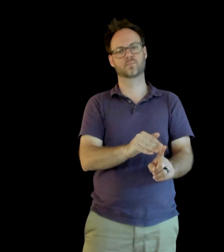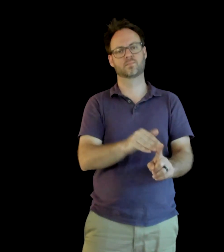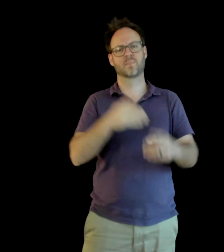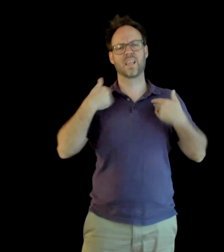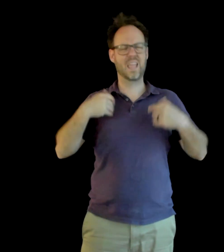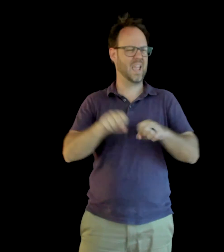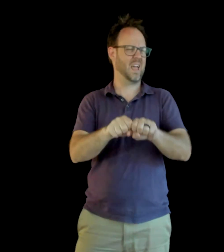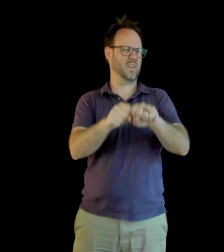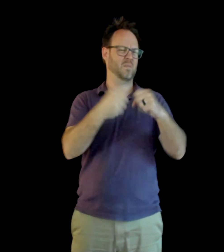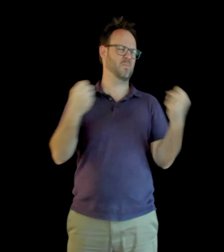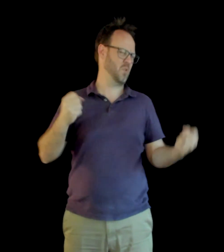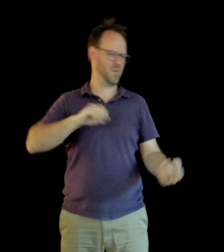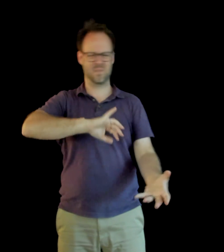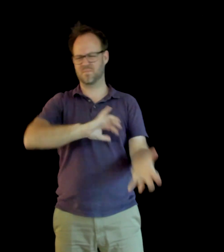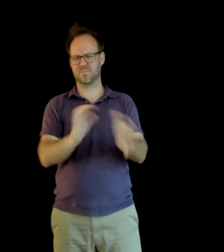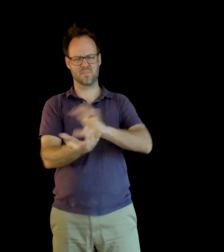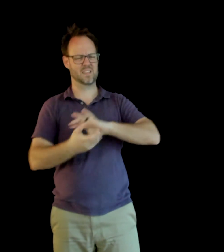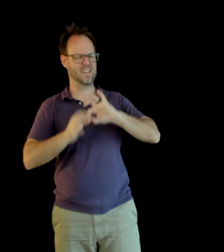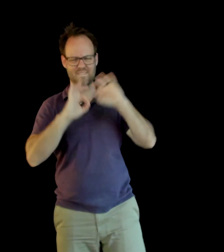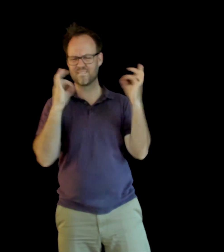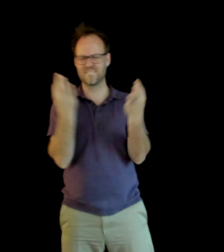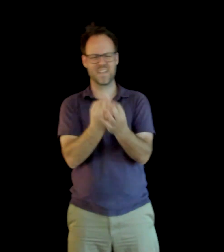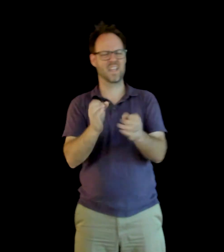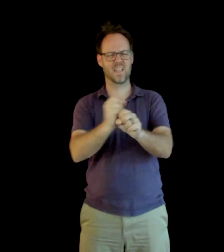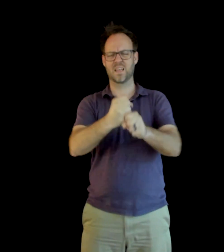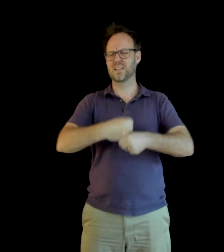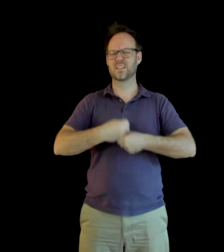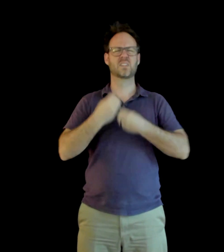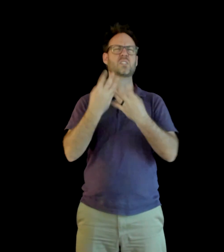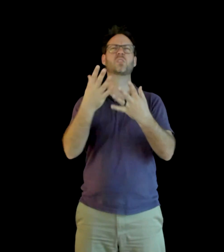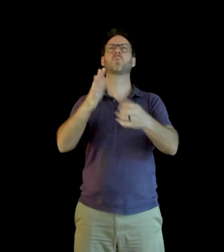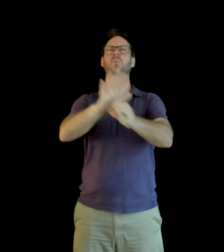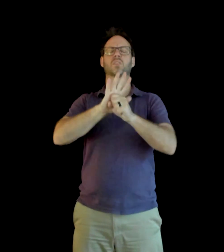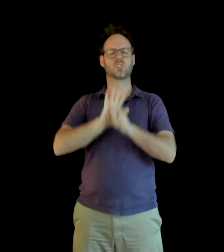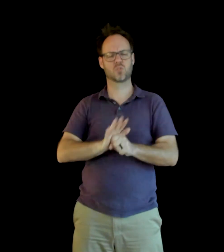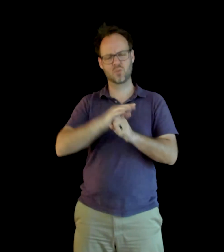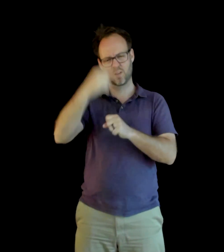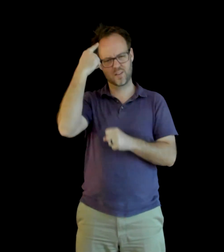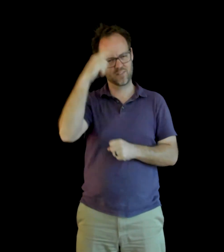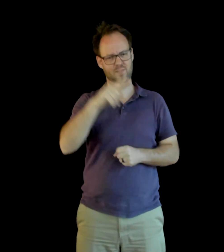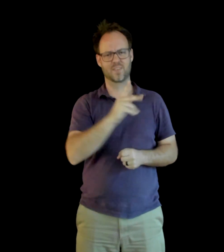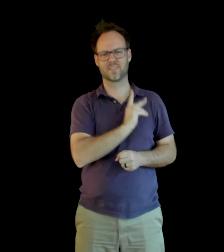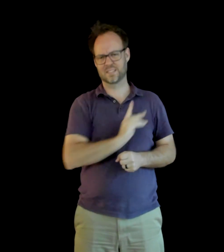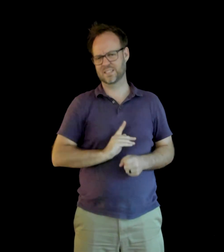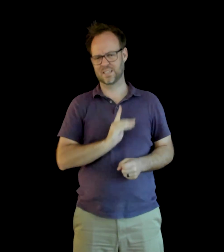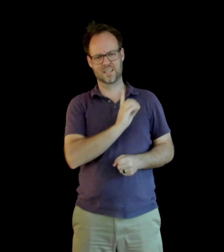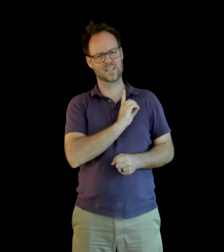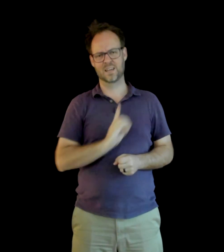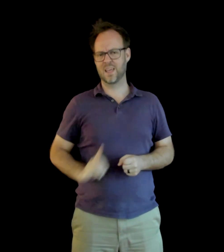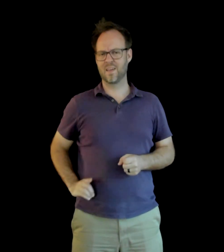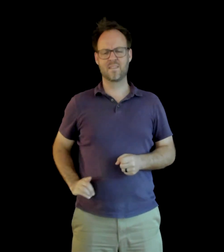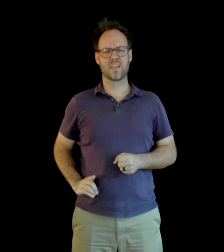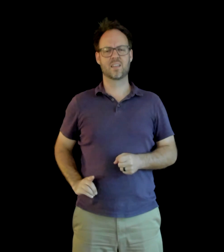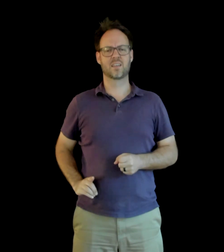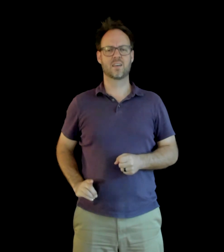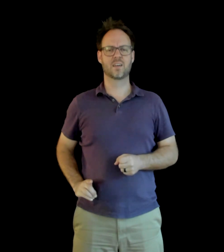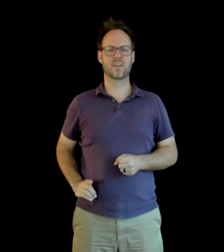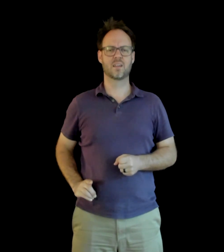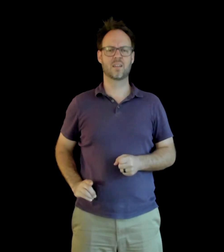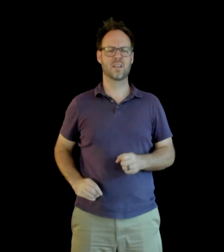He had a broken and mixed up family that caused a lot of stress for him. And his own sinful nature